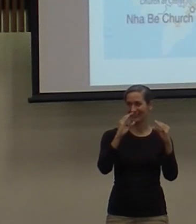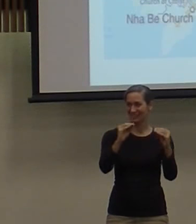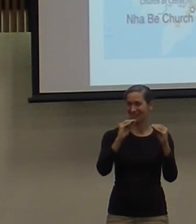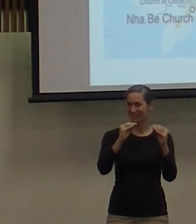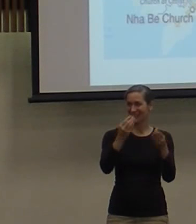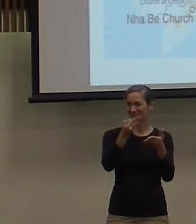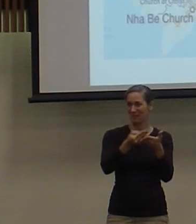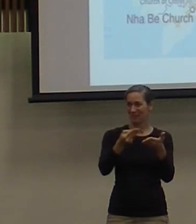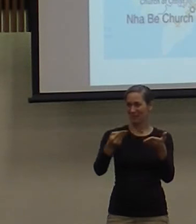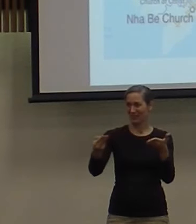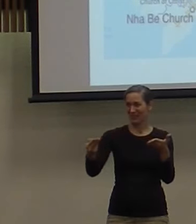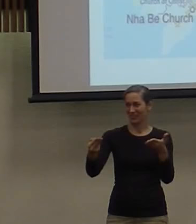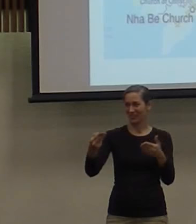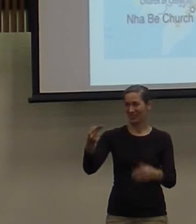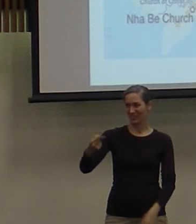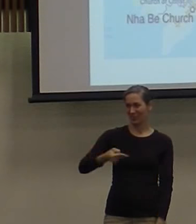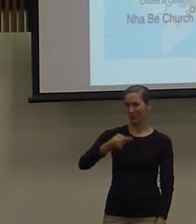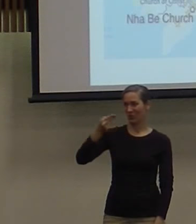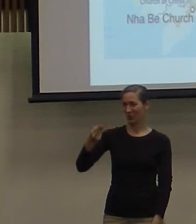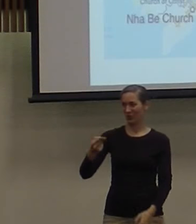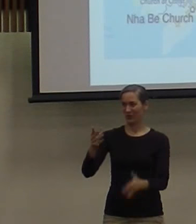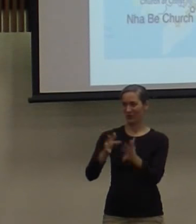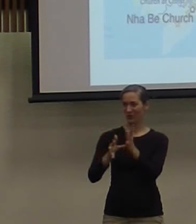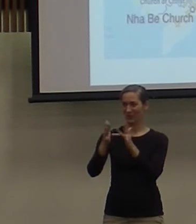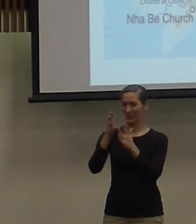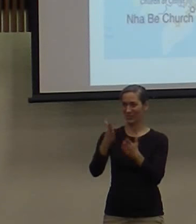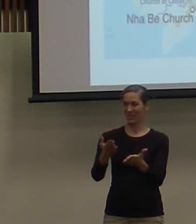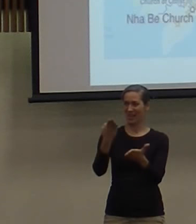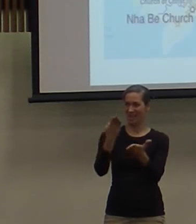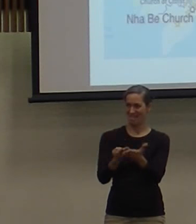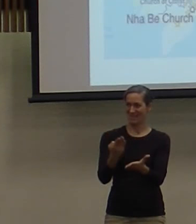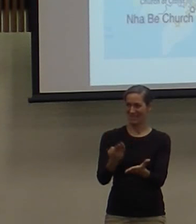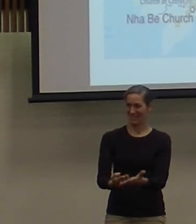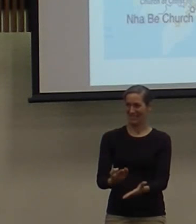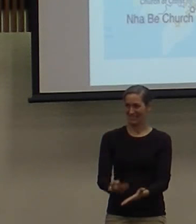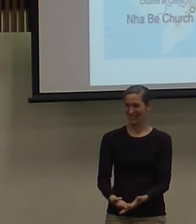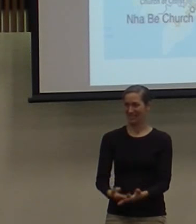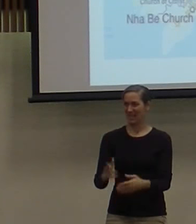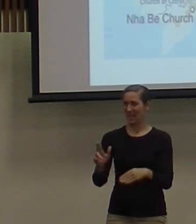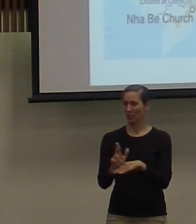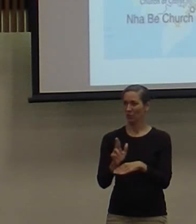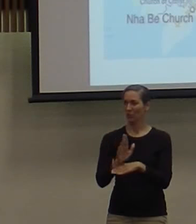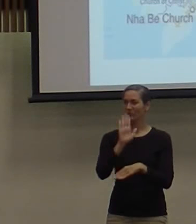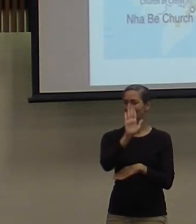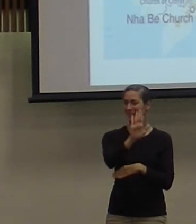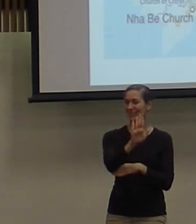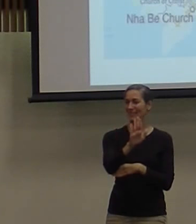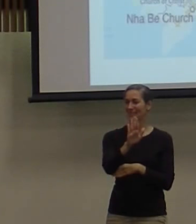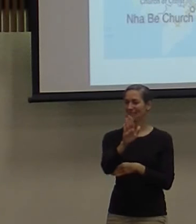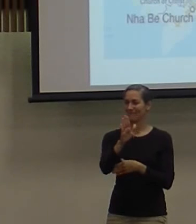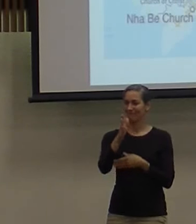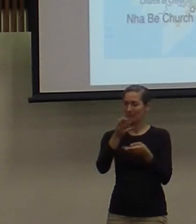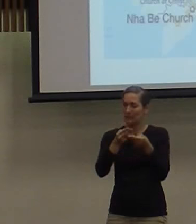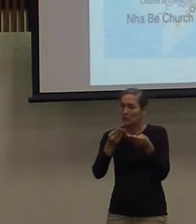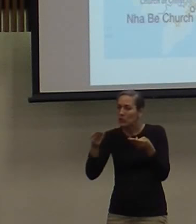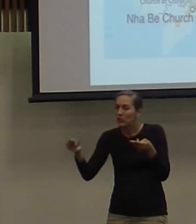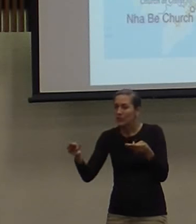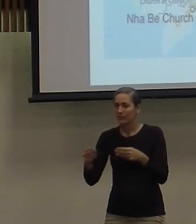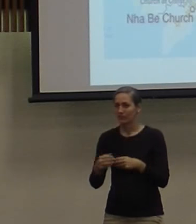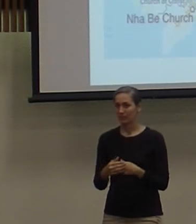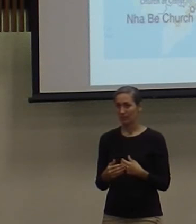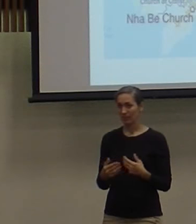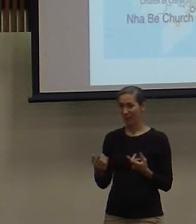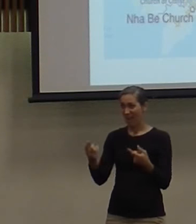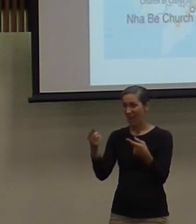the class that historical Christian evidences. I used that material and teach. Out of that class, we have